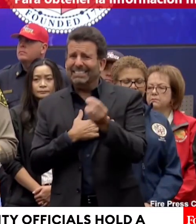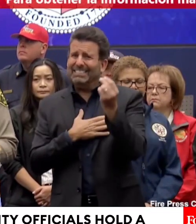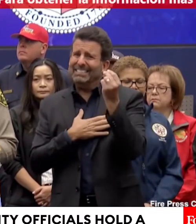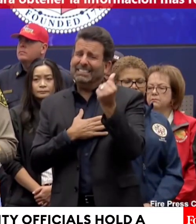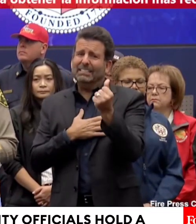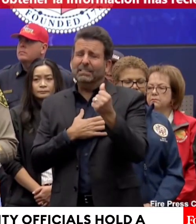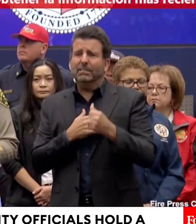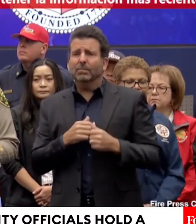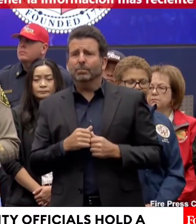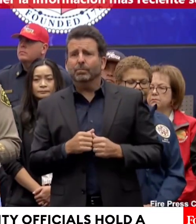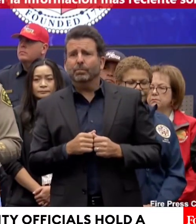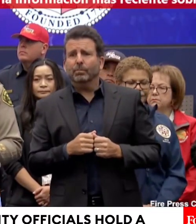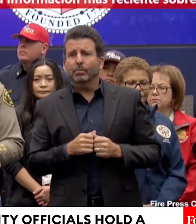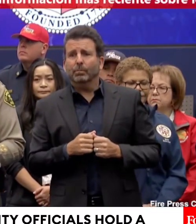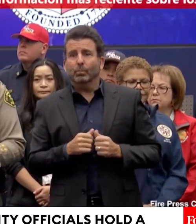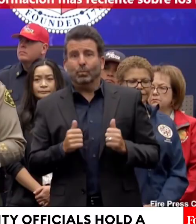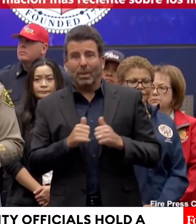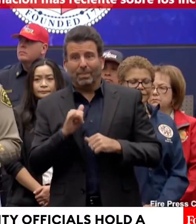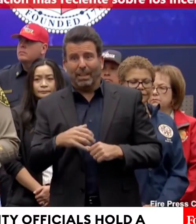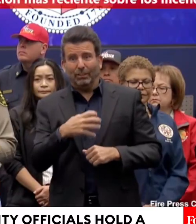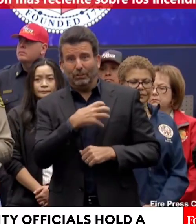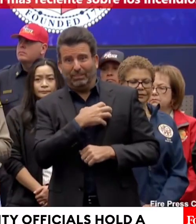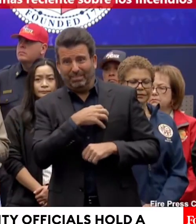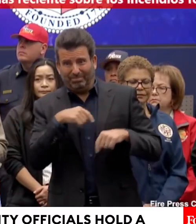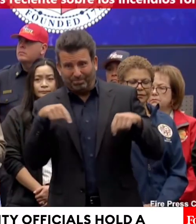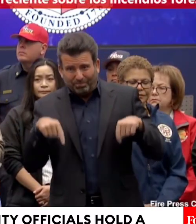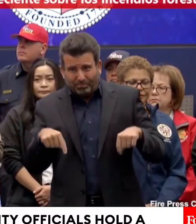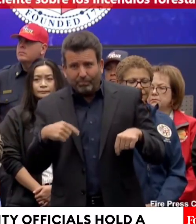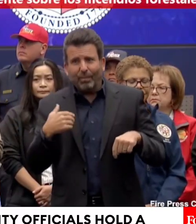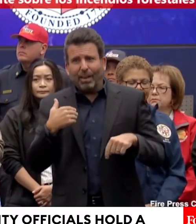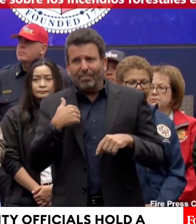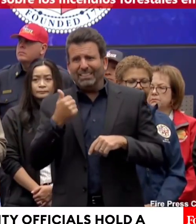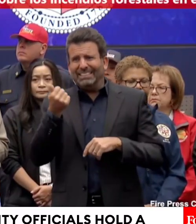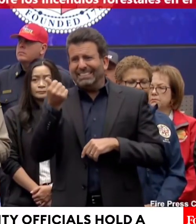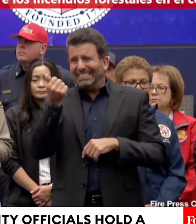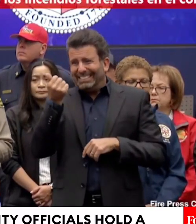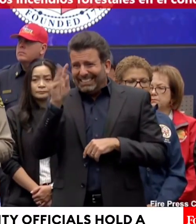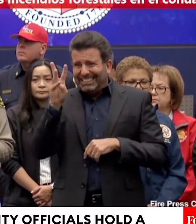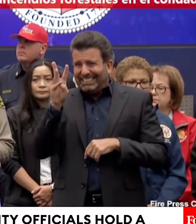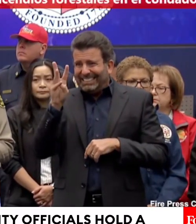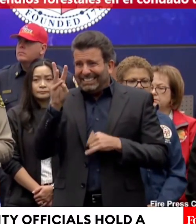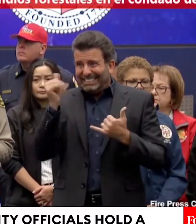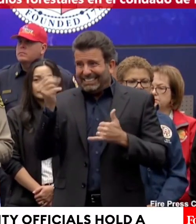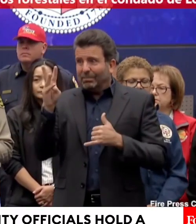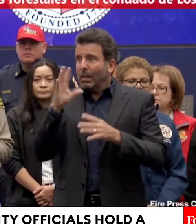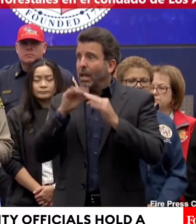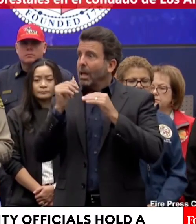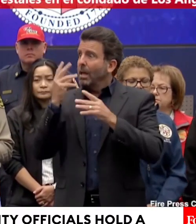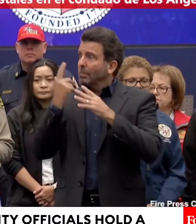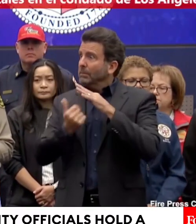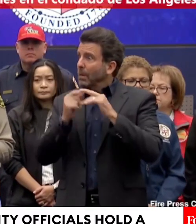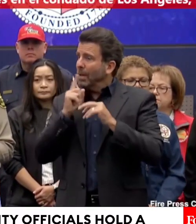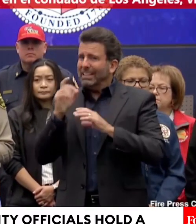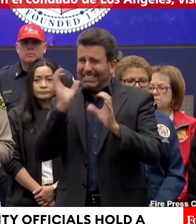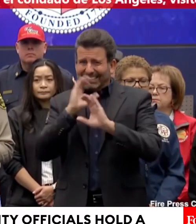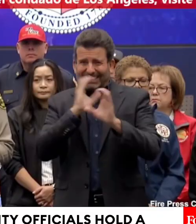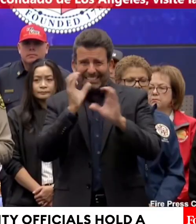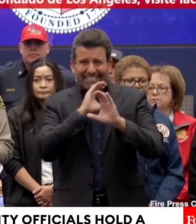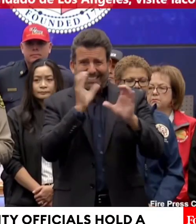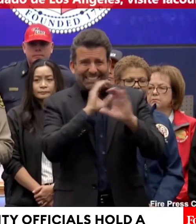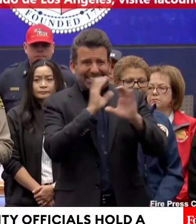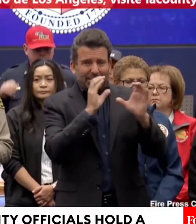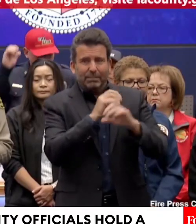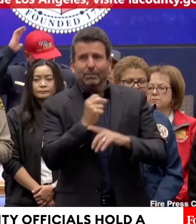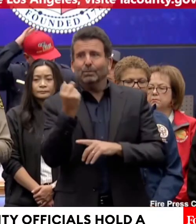Sheriff's Department, we have 16 missing person reports. We have 12 in Eaton and 4 in